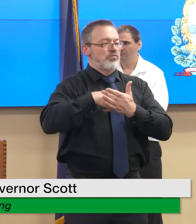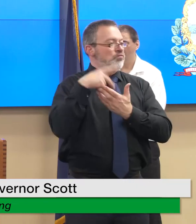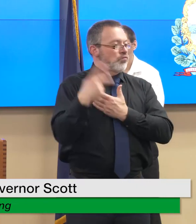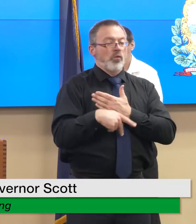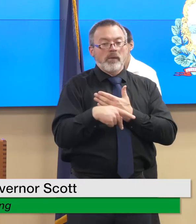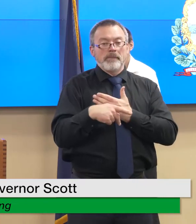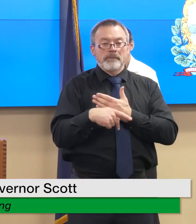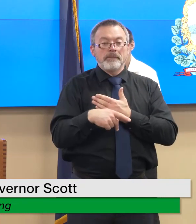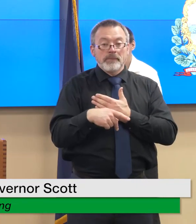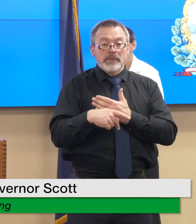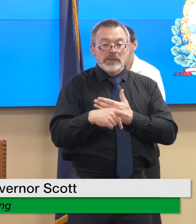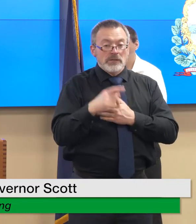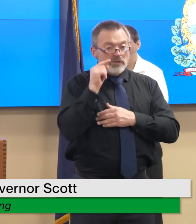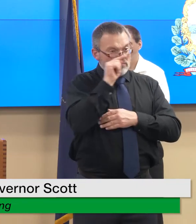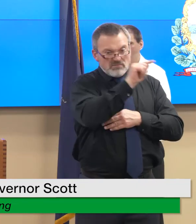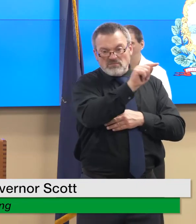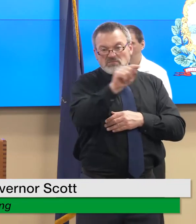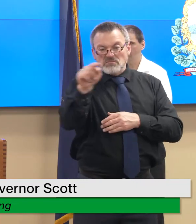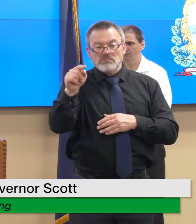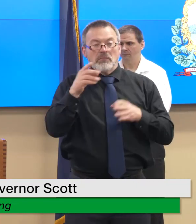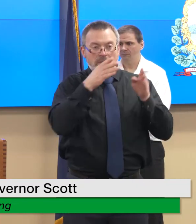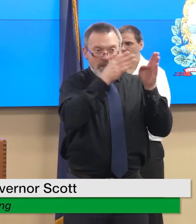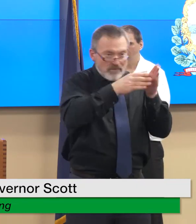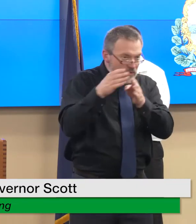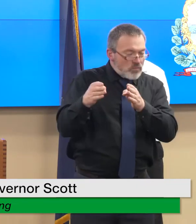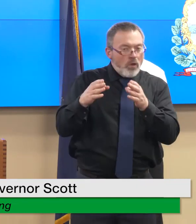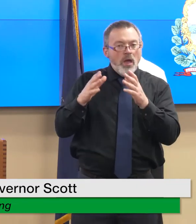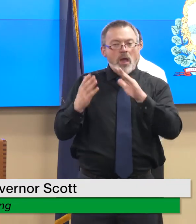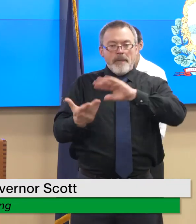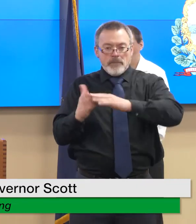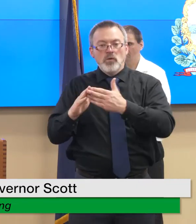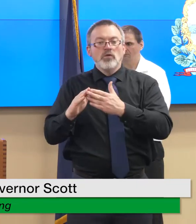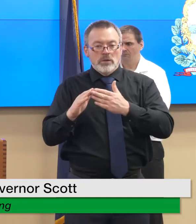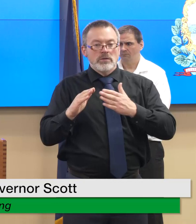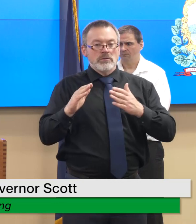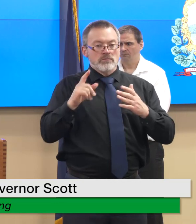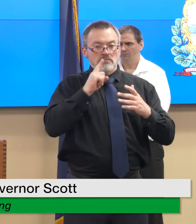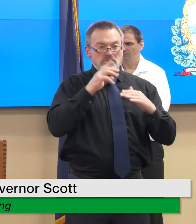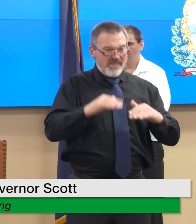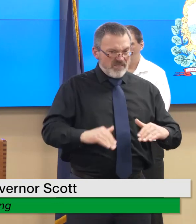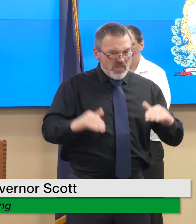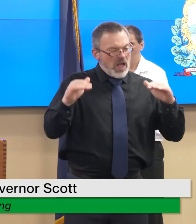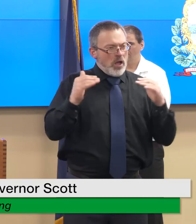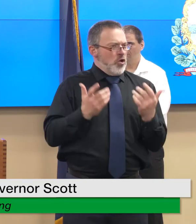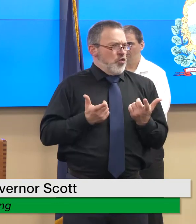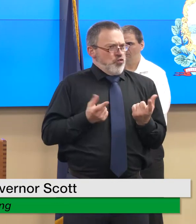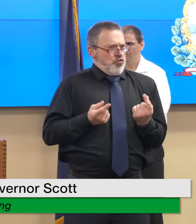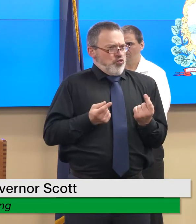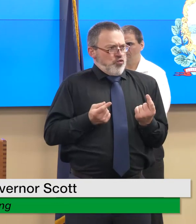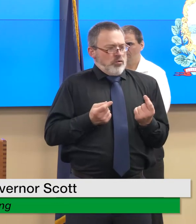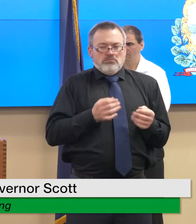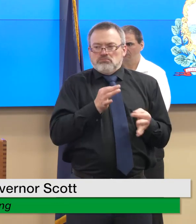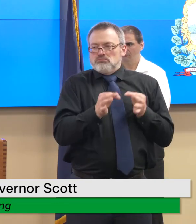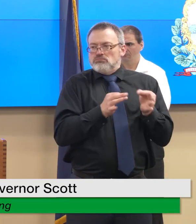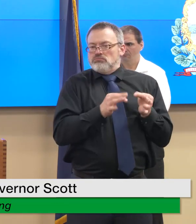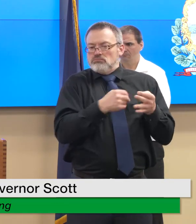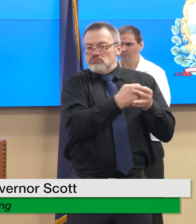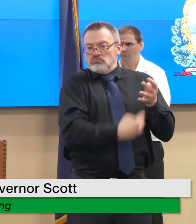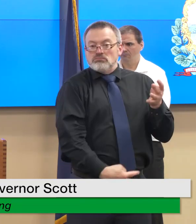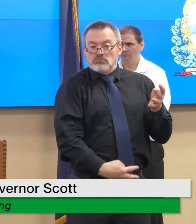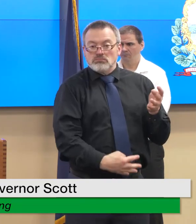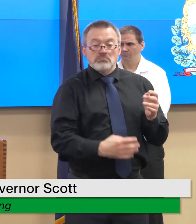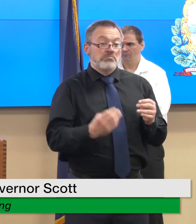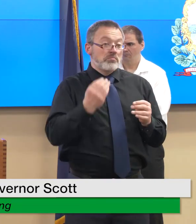and individuals that have been flooded should take. After a flood, property owners and renters who have